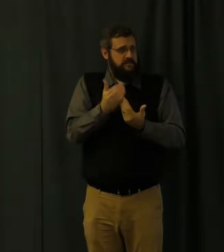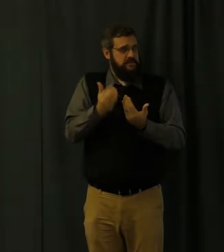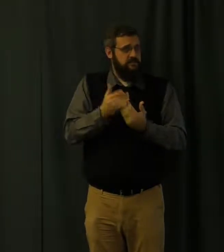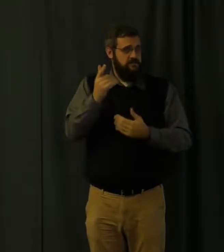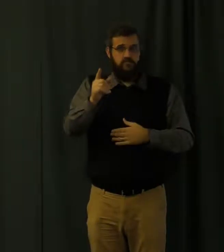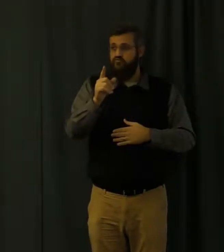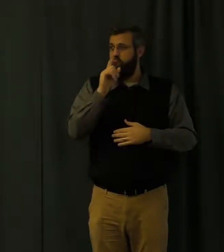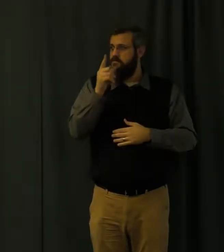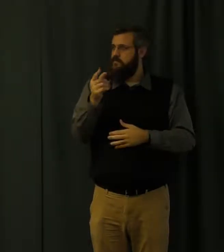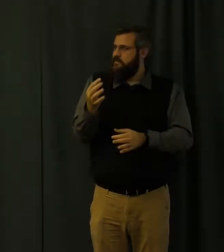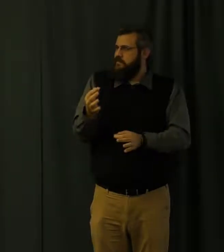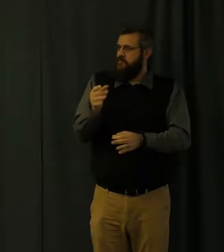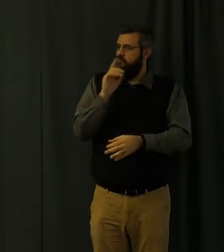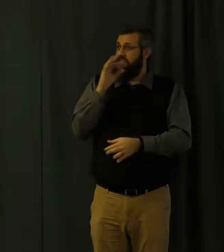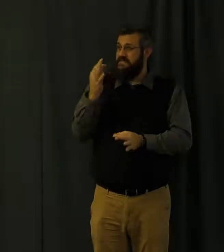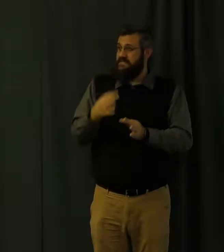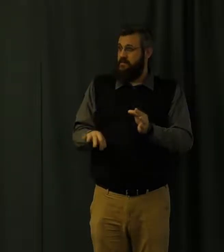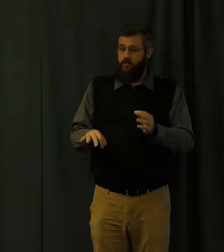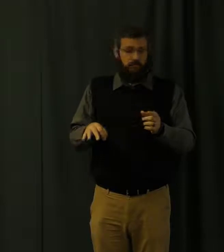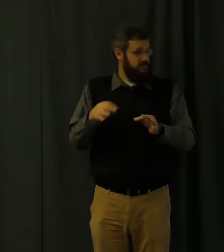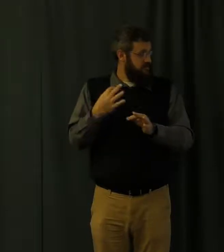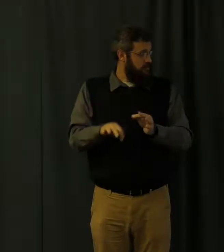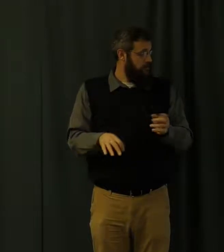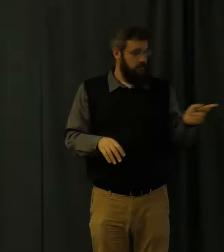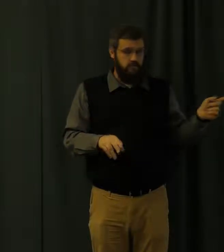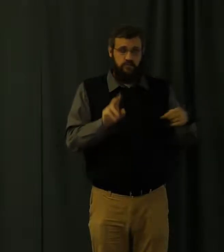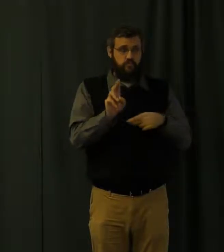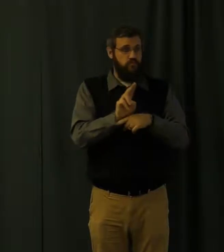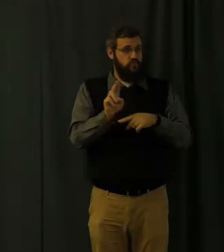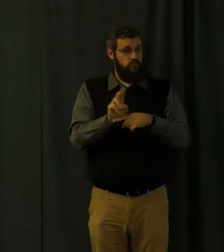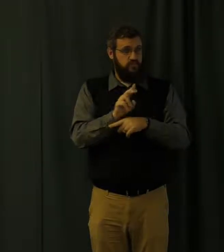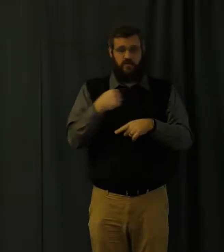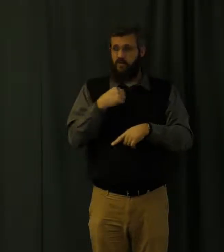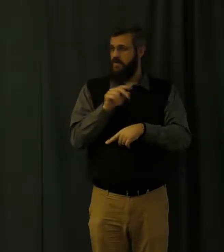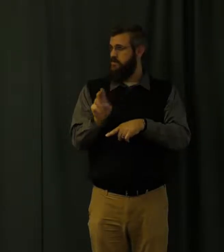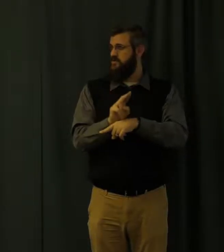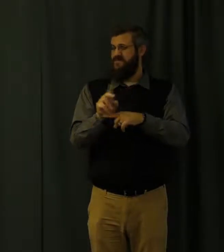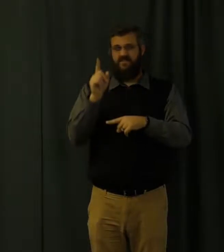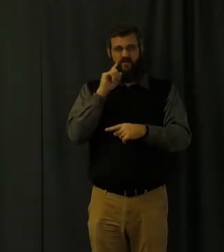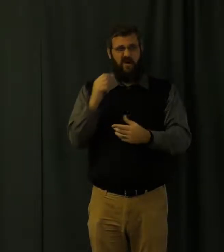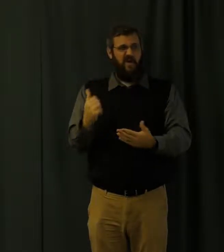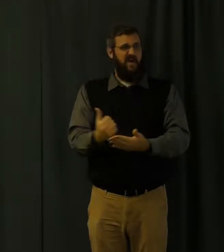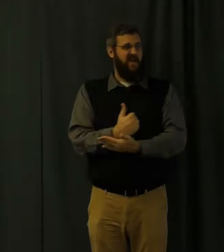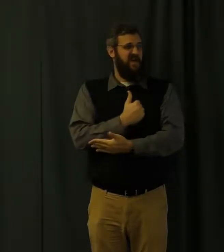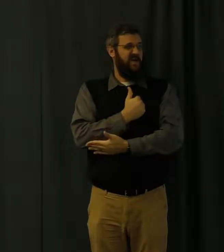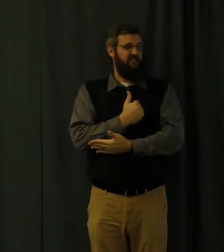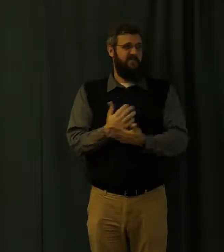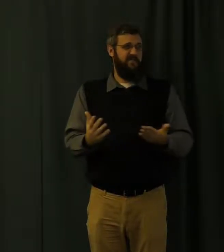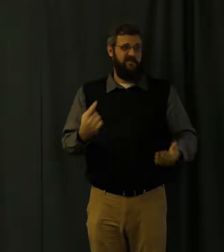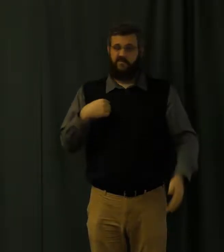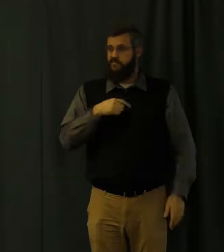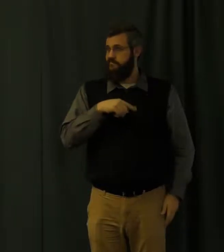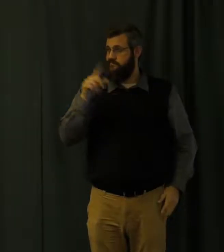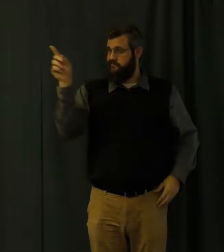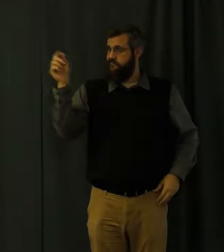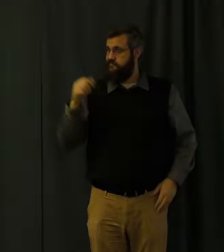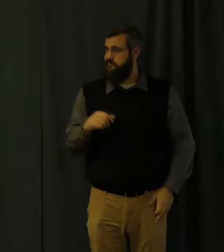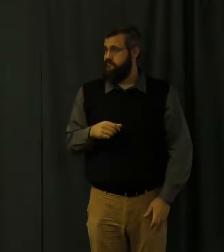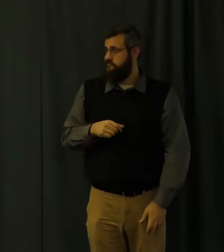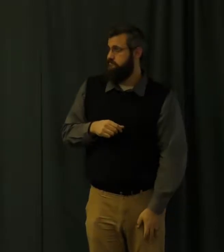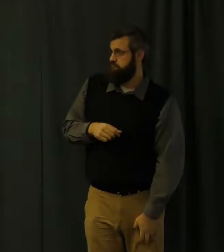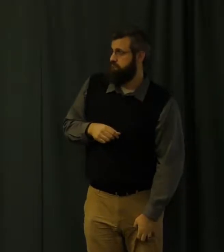Literally the simplest Google product to use, I think. We use it for basically everything in Justin